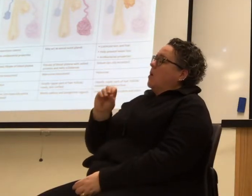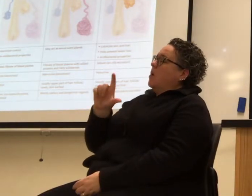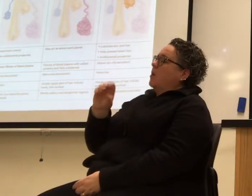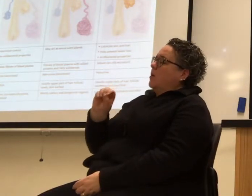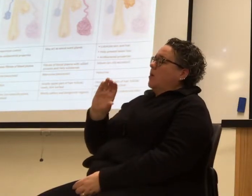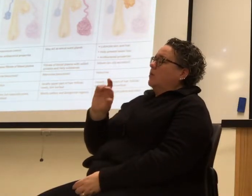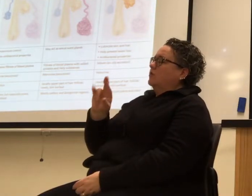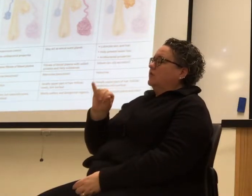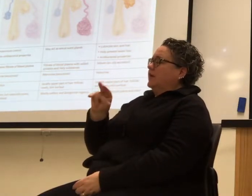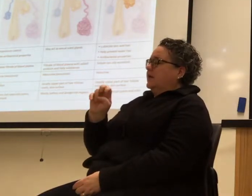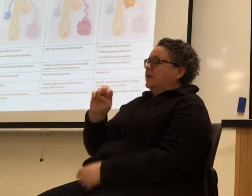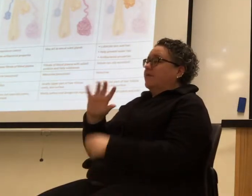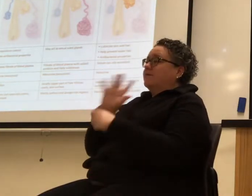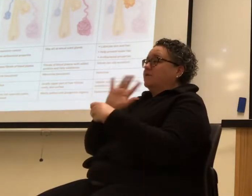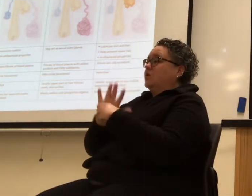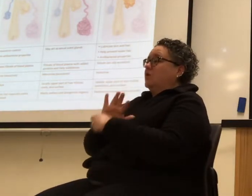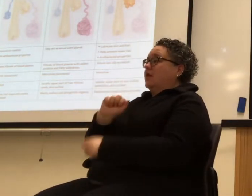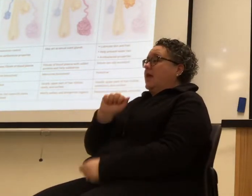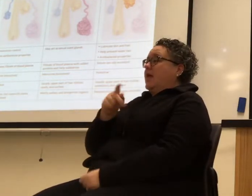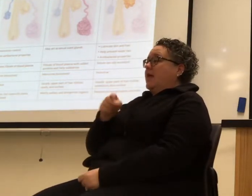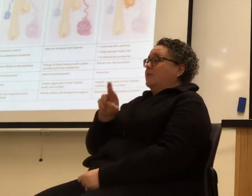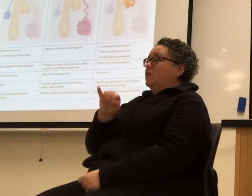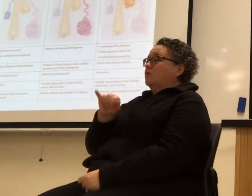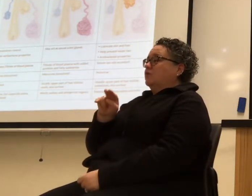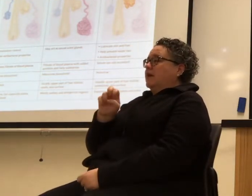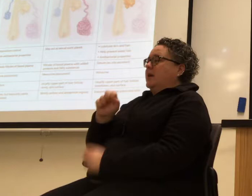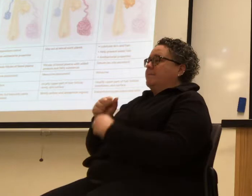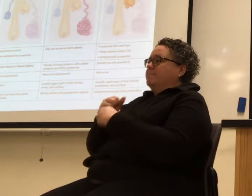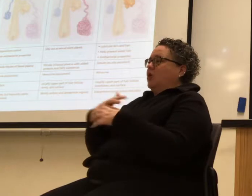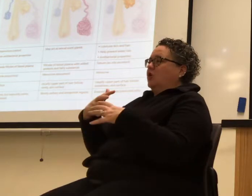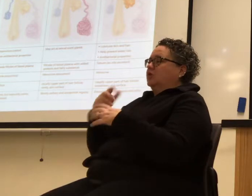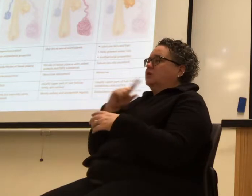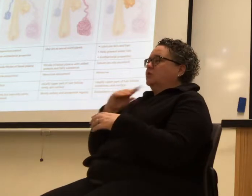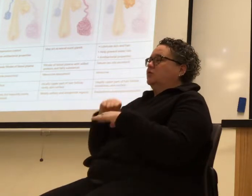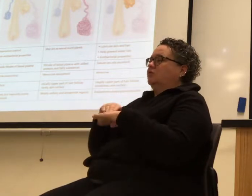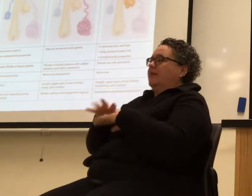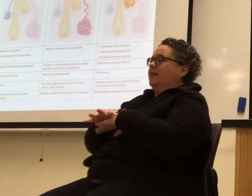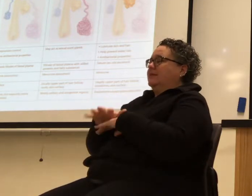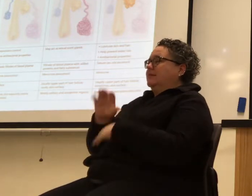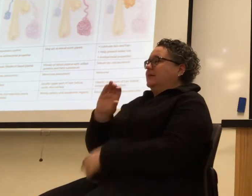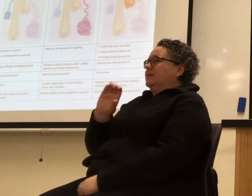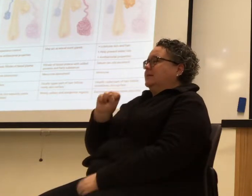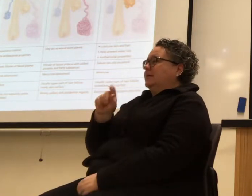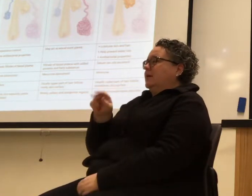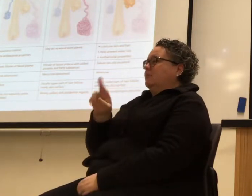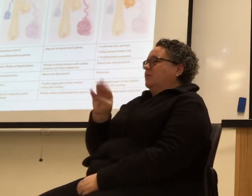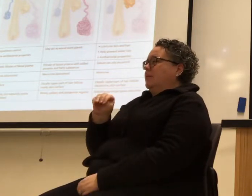entire apical row of cells burst to release the sebum onto the hair follicle.